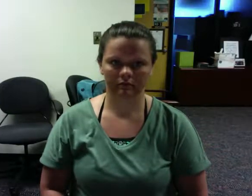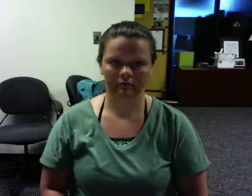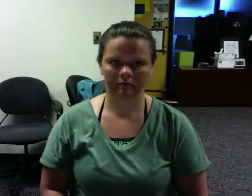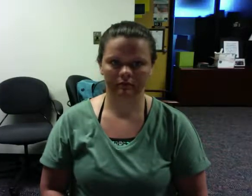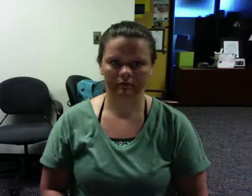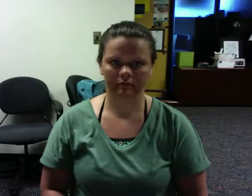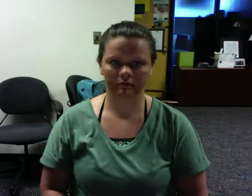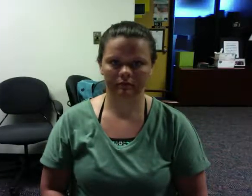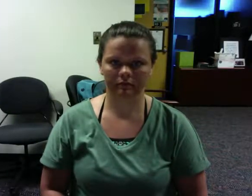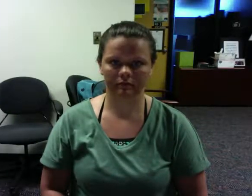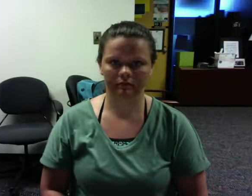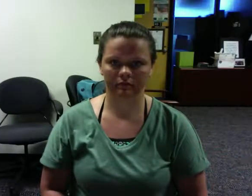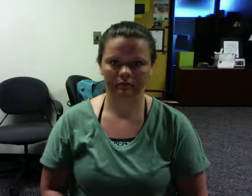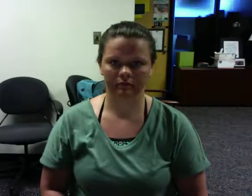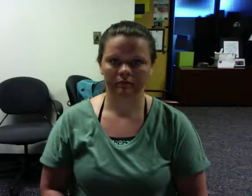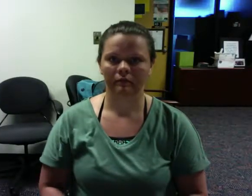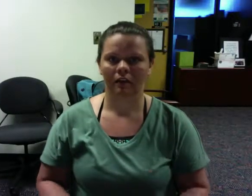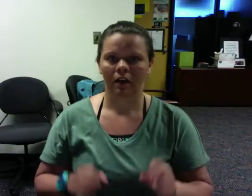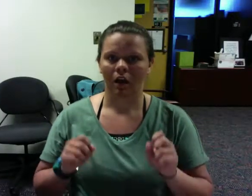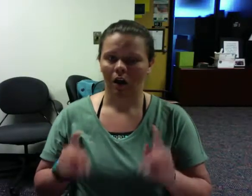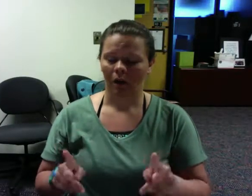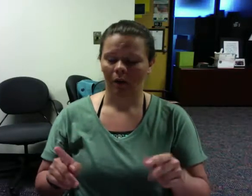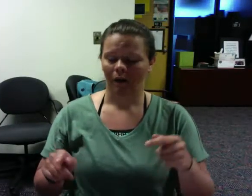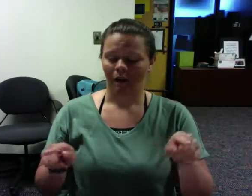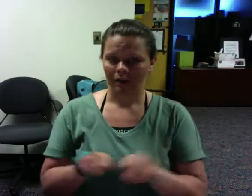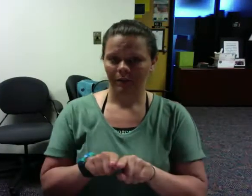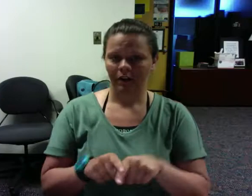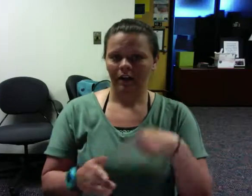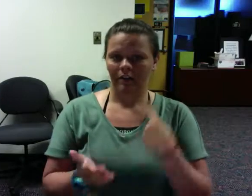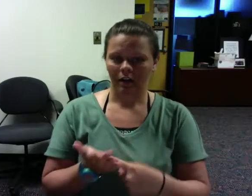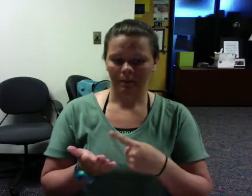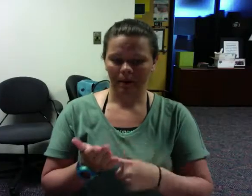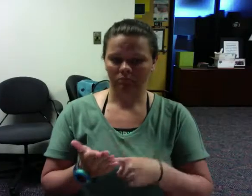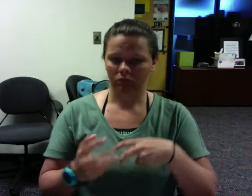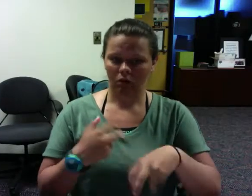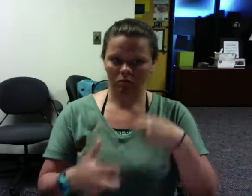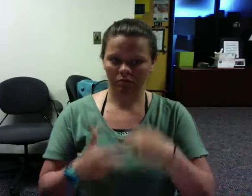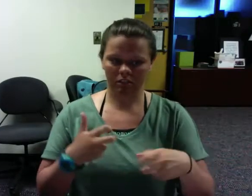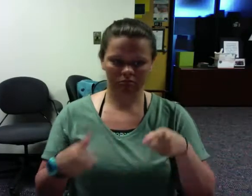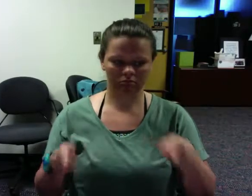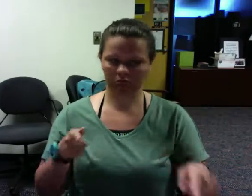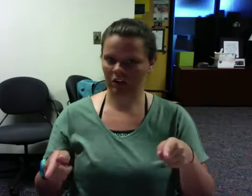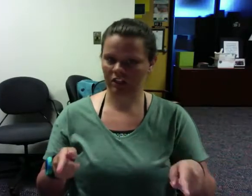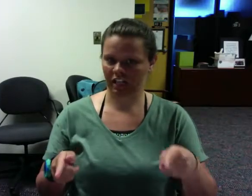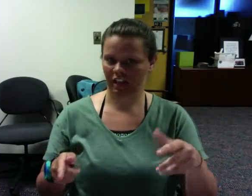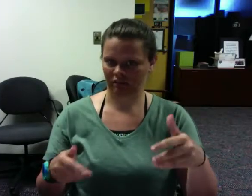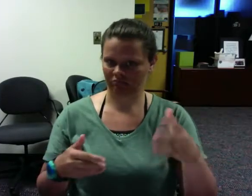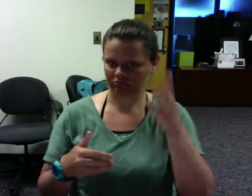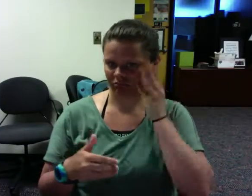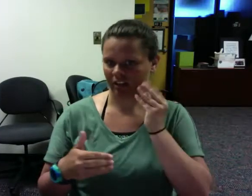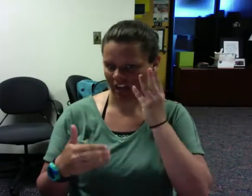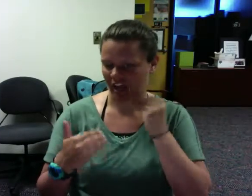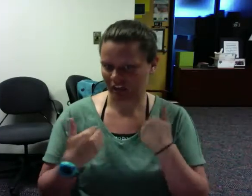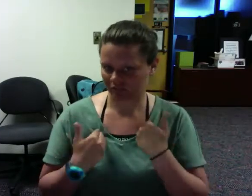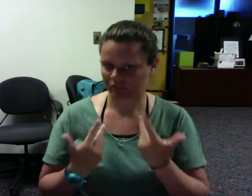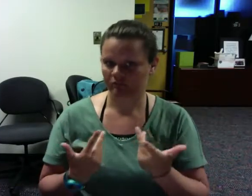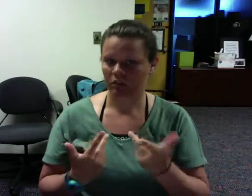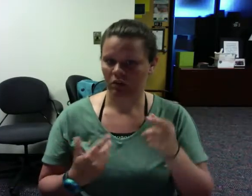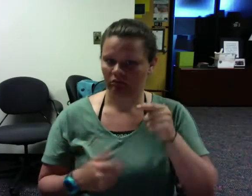also going to talk about problems that both sides had right now. So we have the British side, and we have Washington's group.